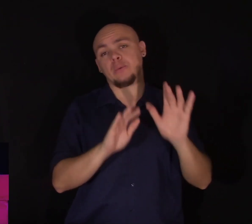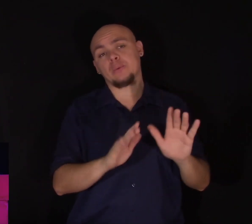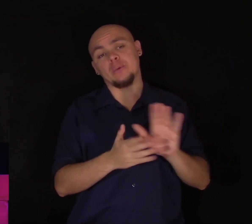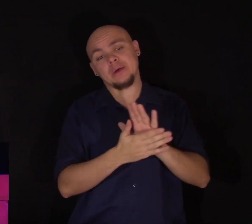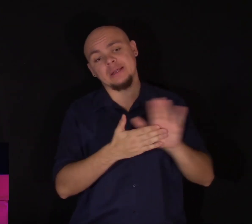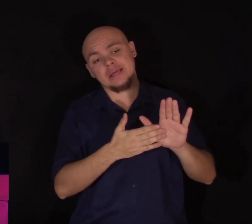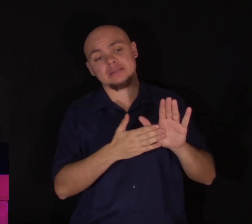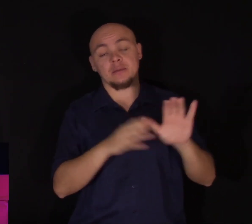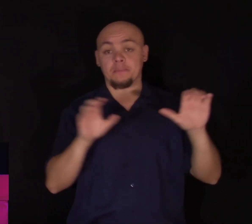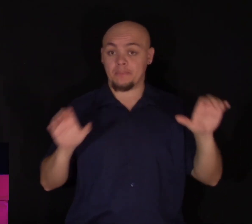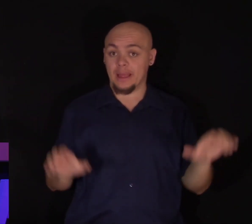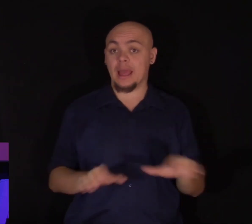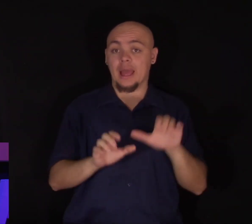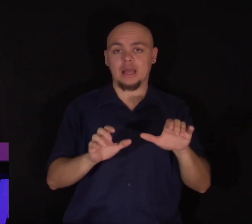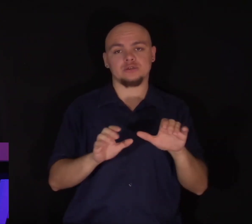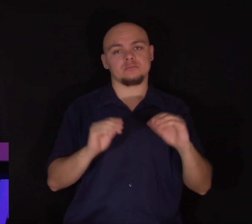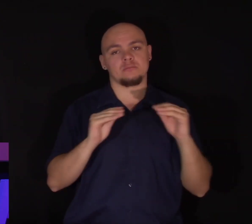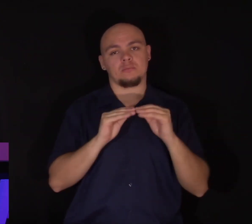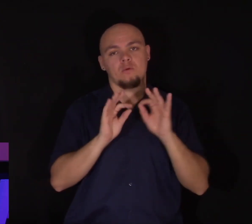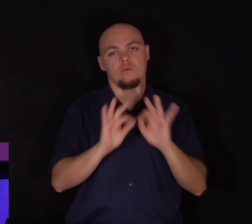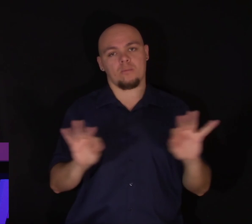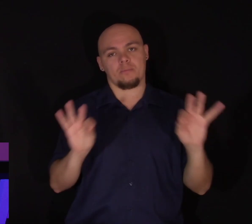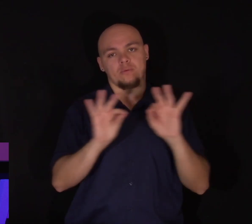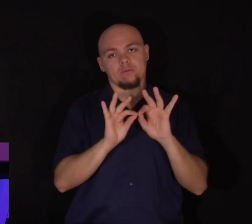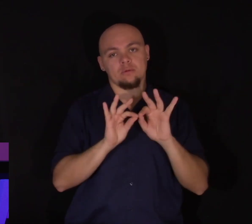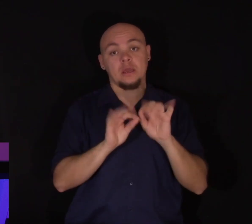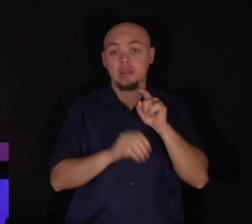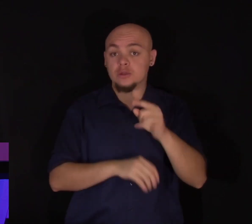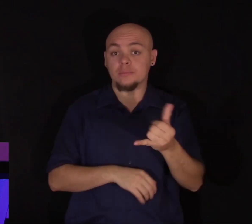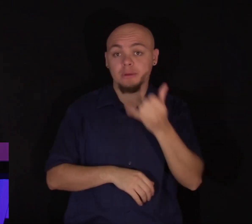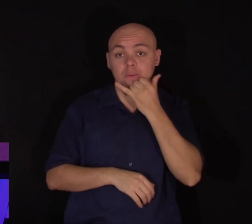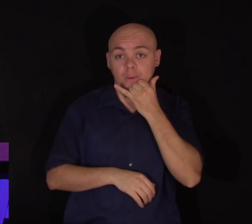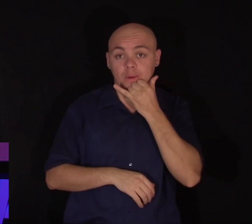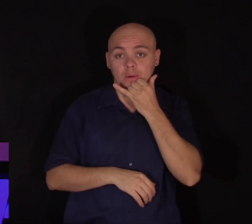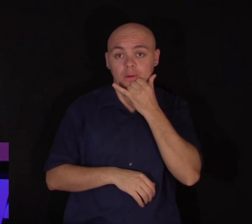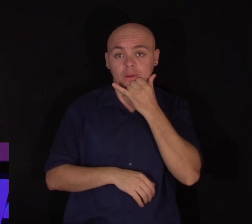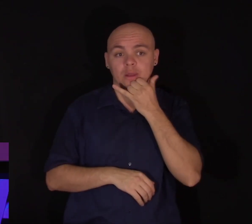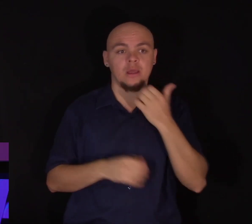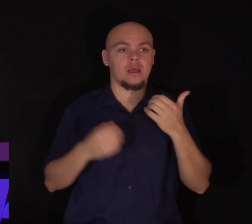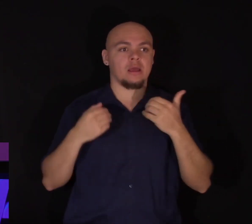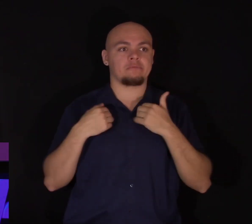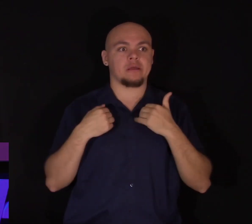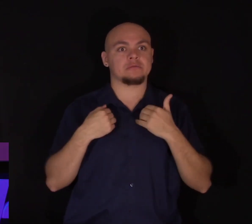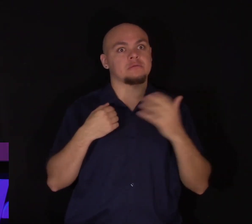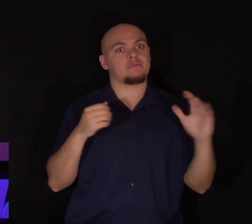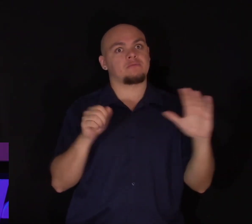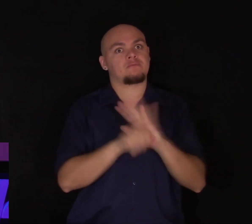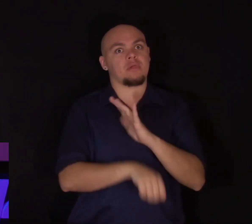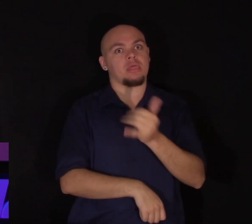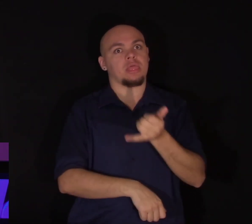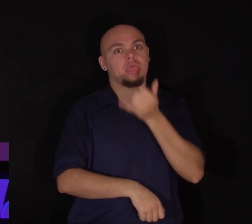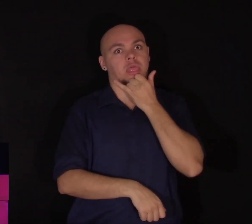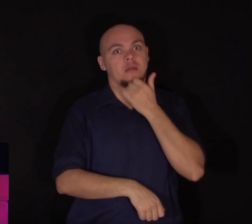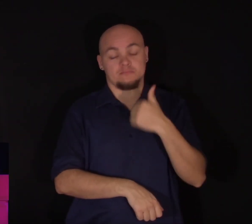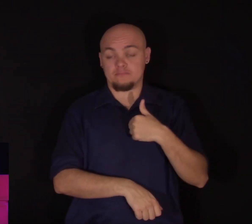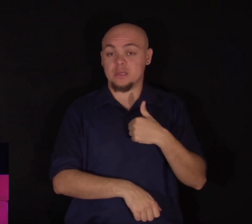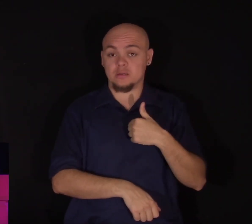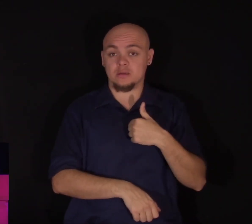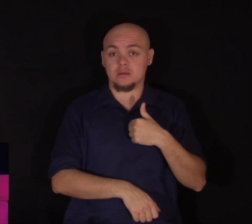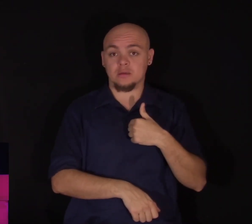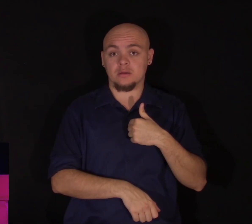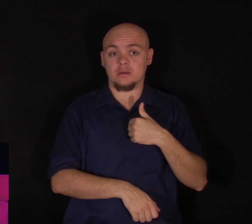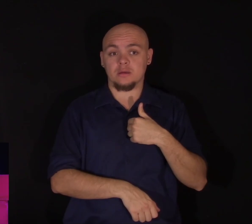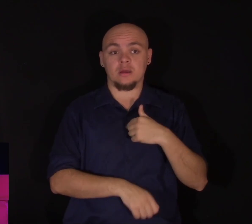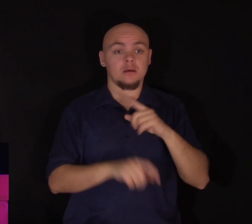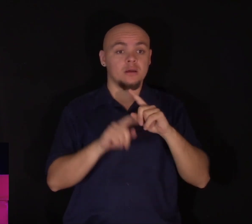does. And listen, you'll get things wrong. We all do. I've had some clangers. But it's not about perfection, it's